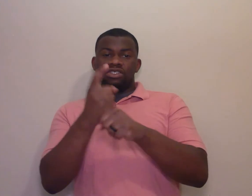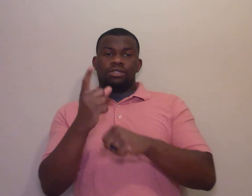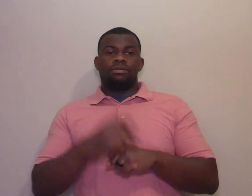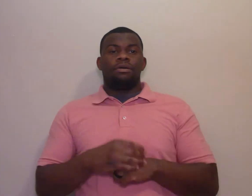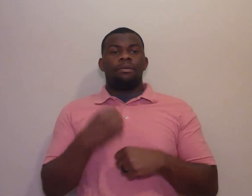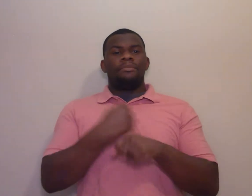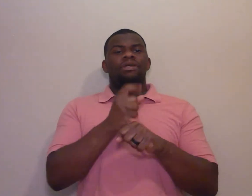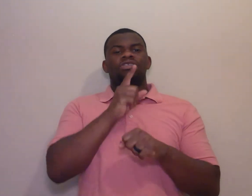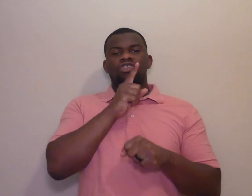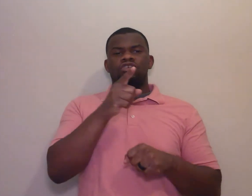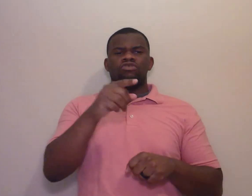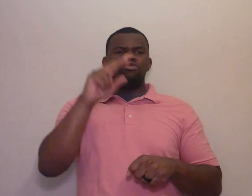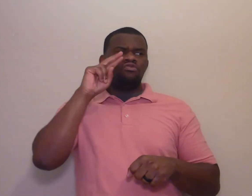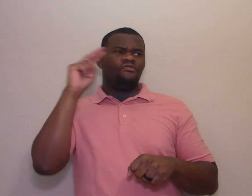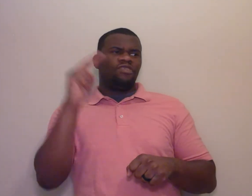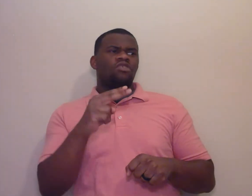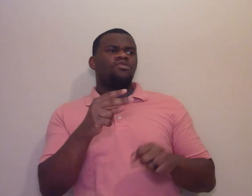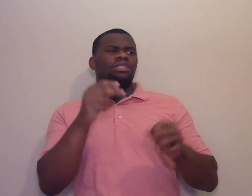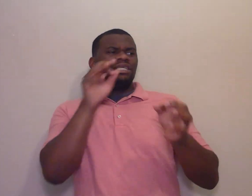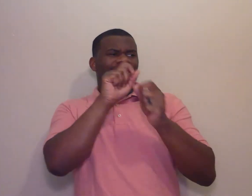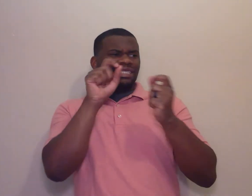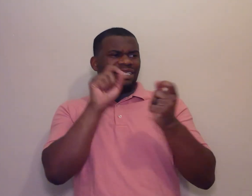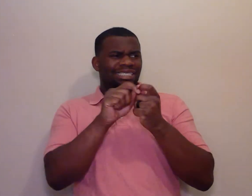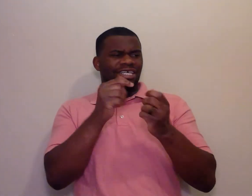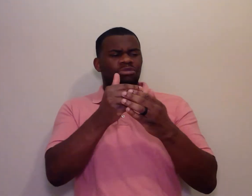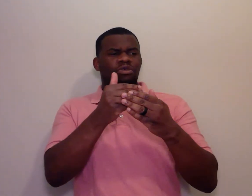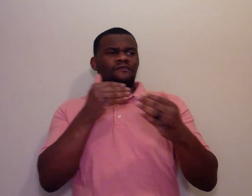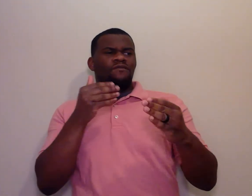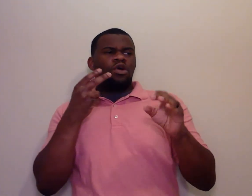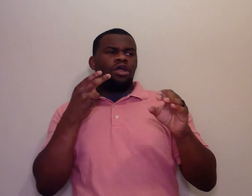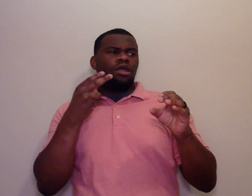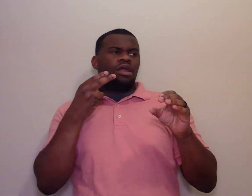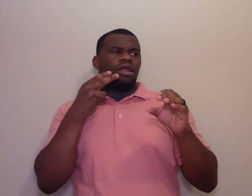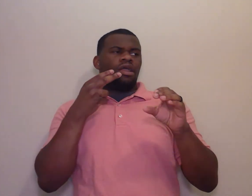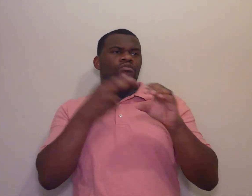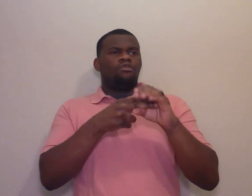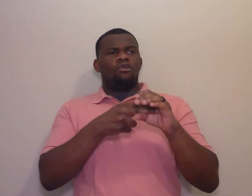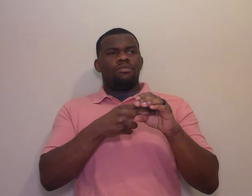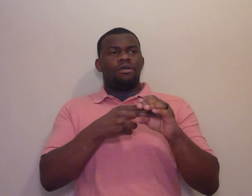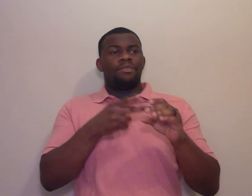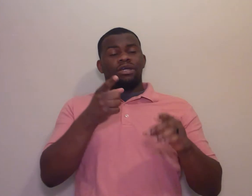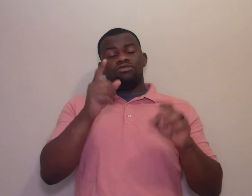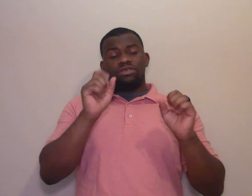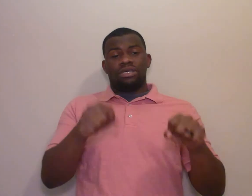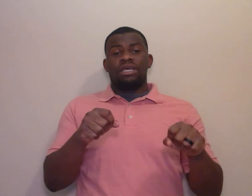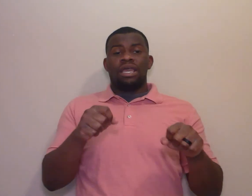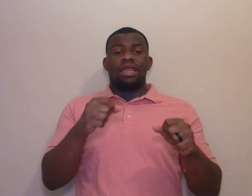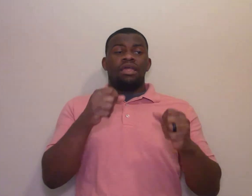website before enrollment, as you have the potential to lose money if you overestimate your annual expenses.